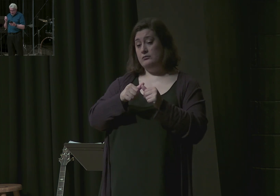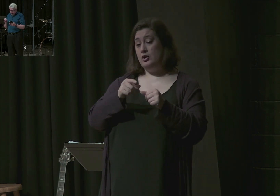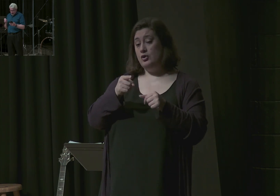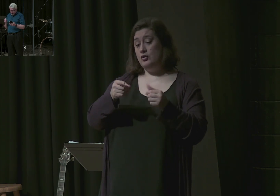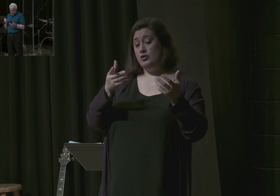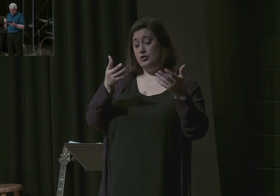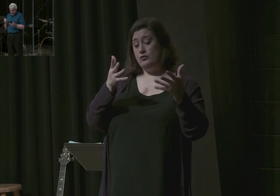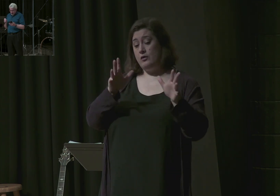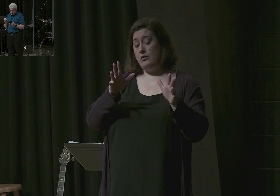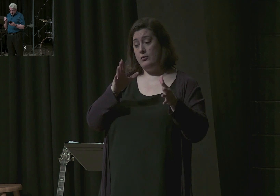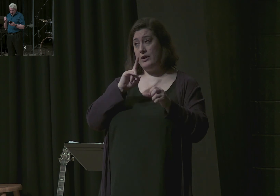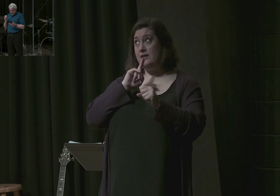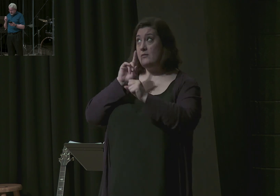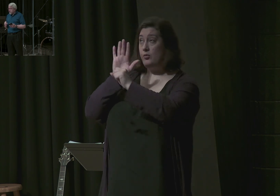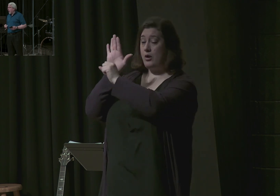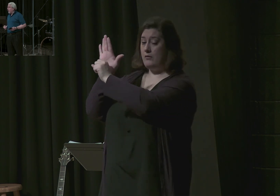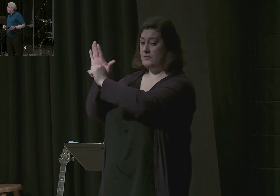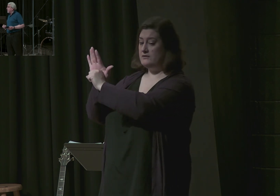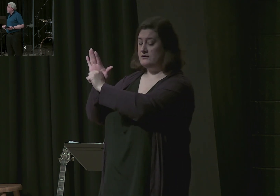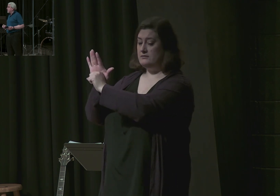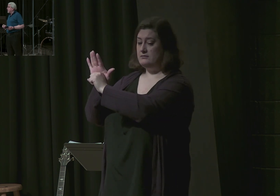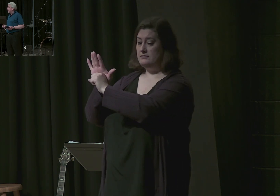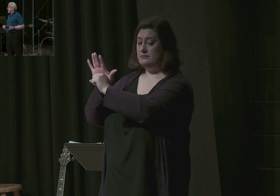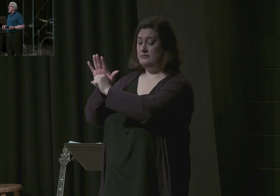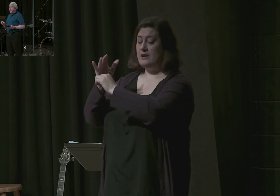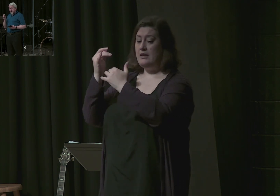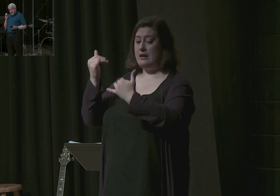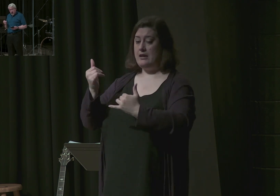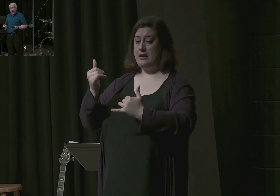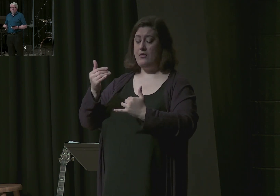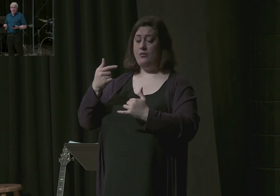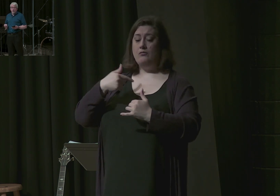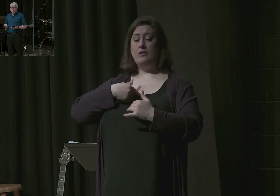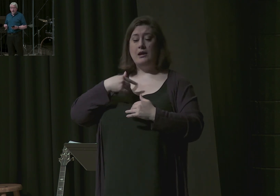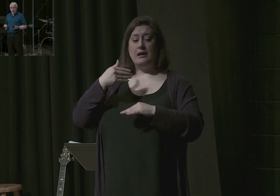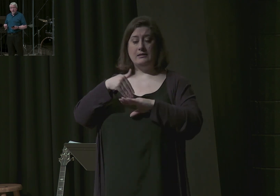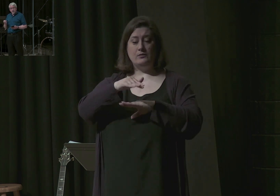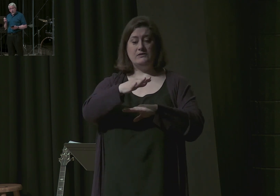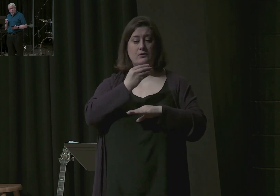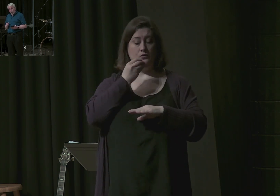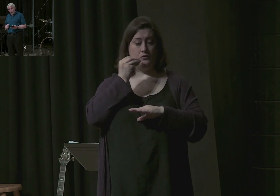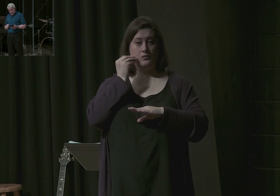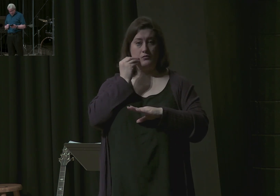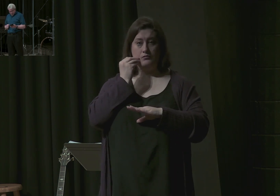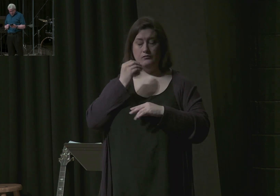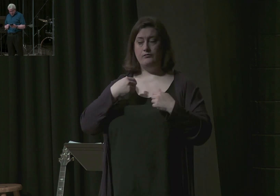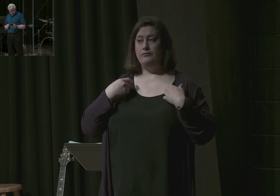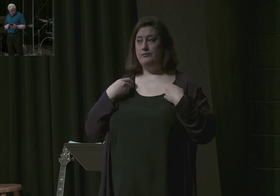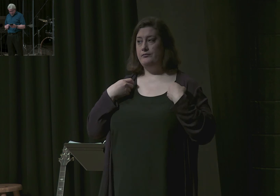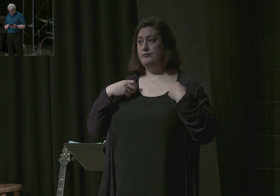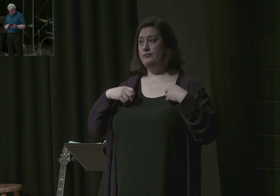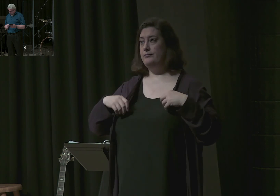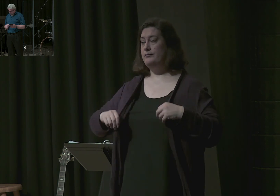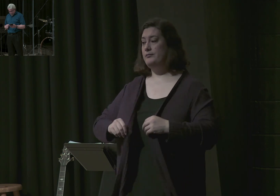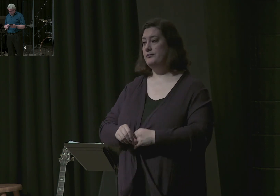promise of the maid. Now it is time. It is time to go home.